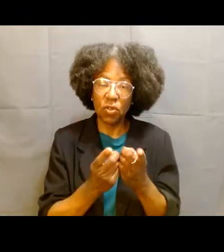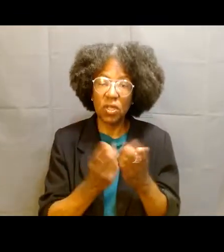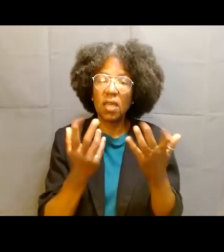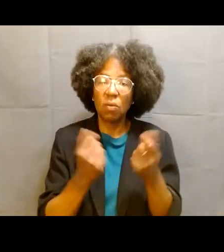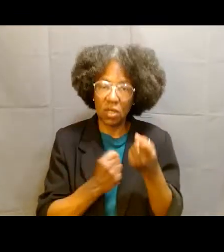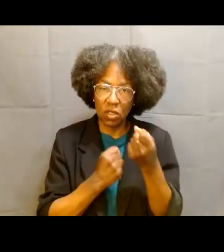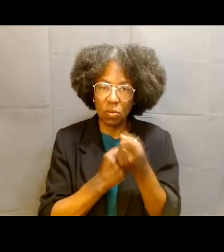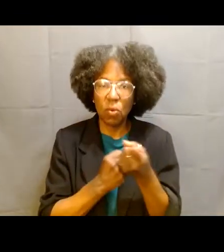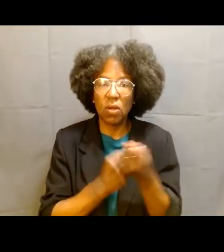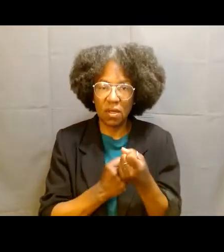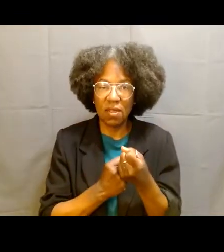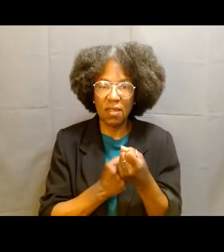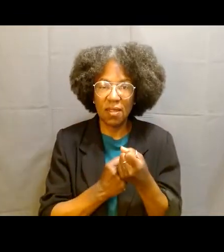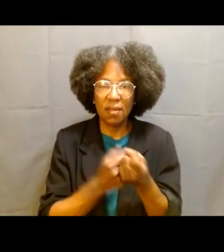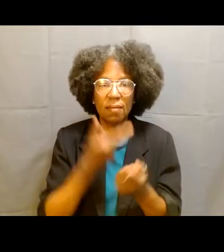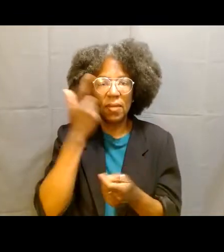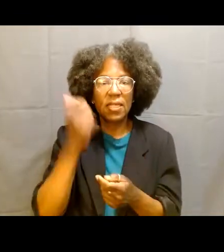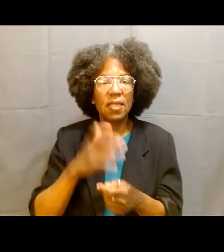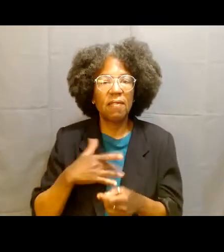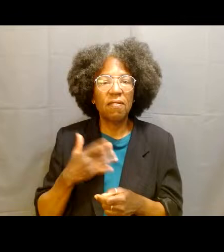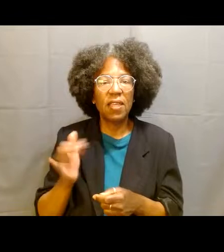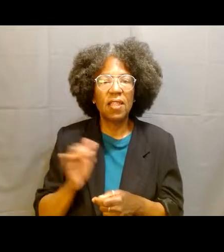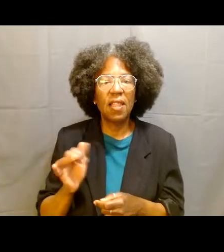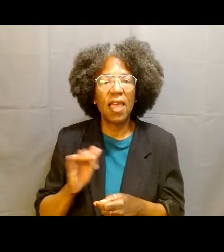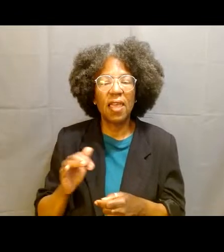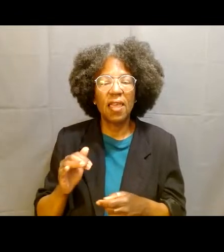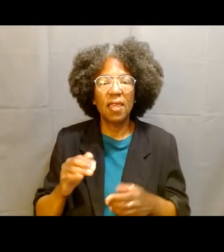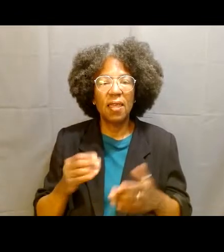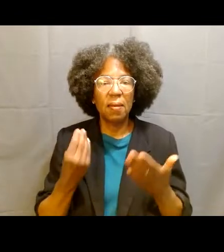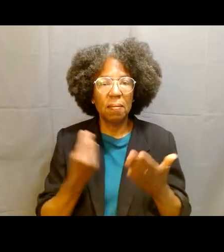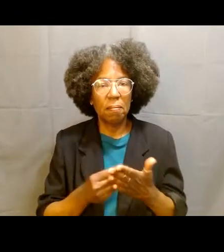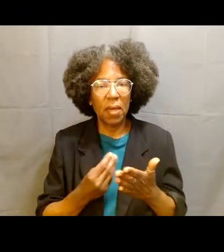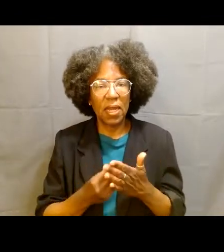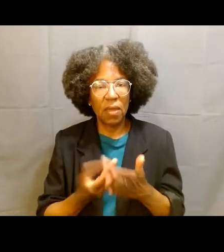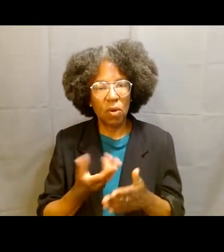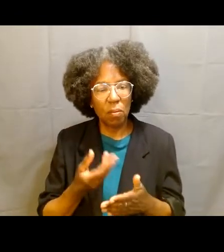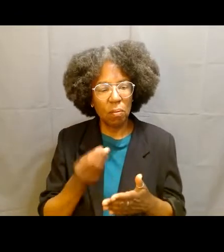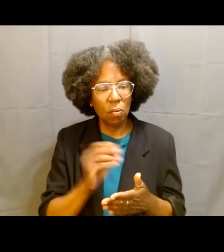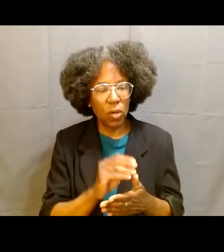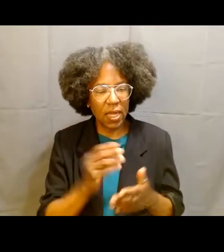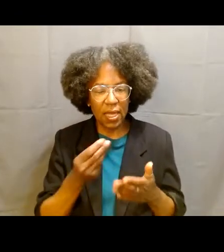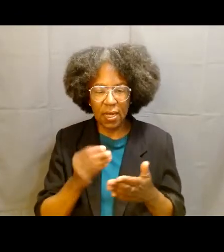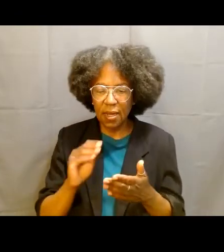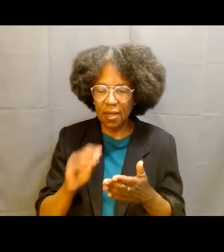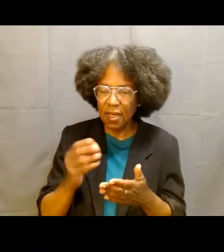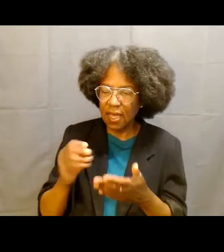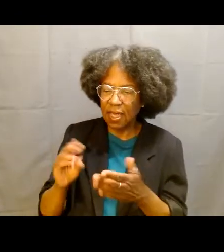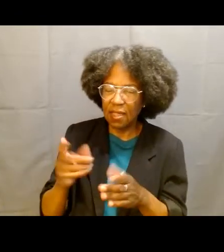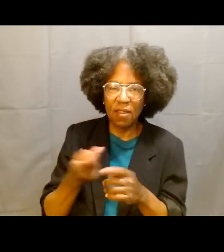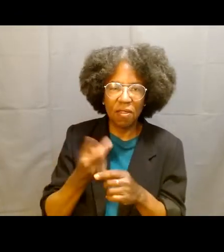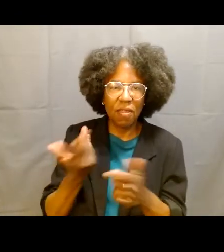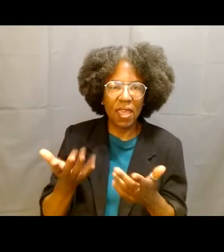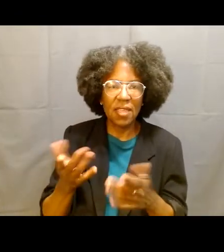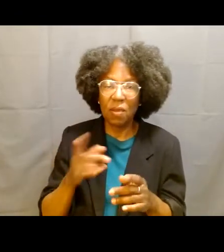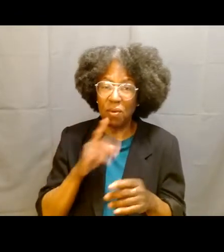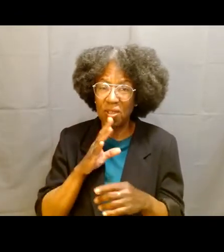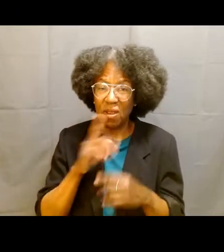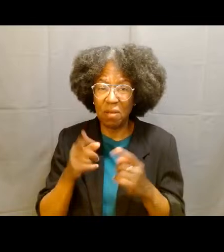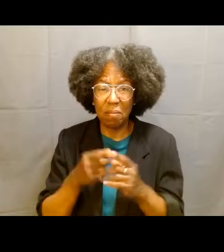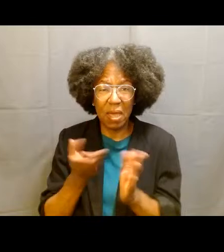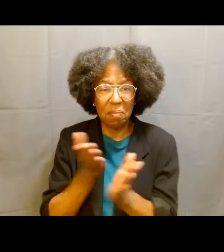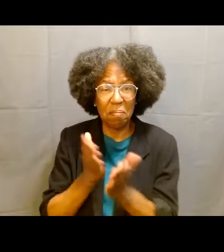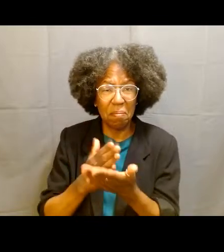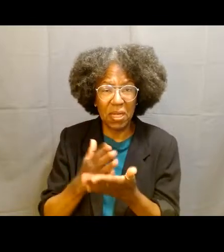like we're putting money into things that I think are very worthwhile. And when we talk about budget cuts, I hate when we even think about this